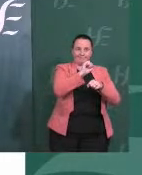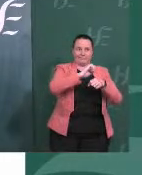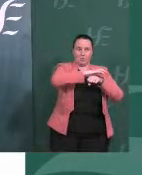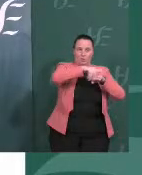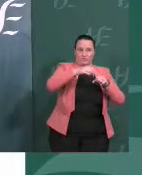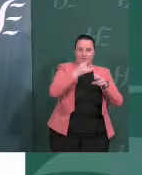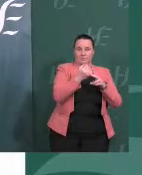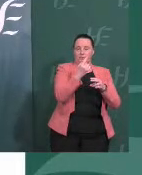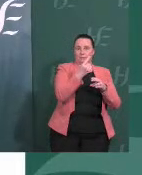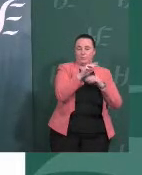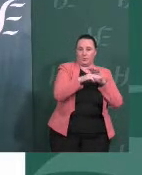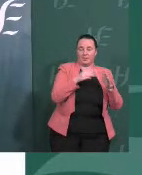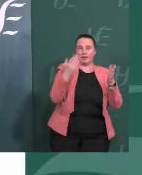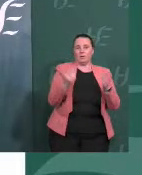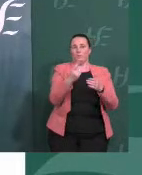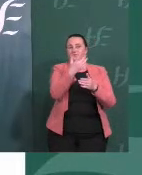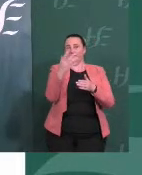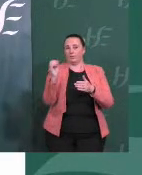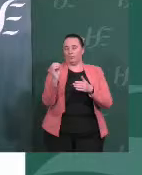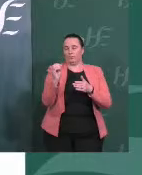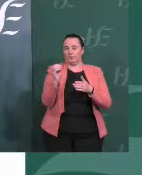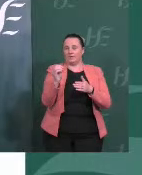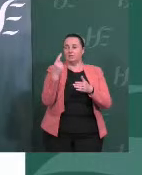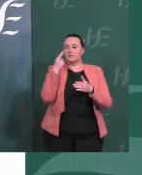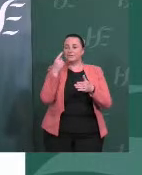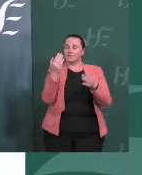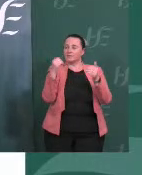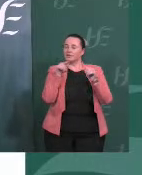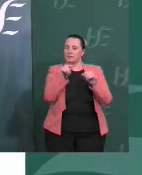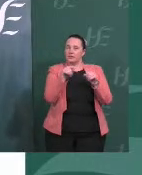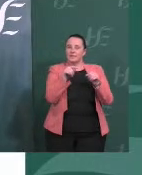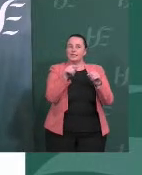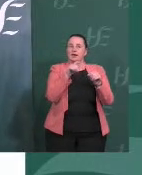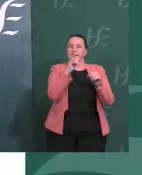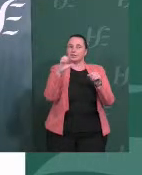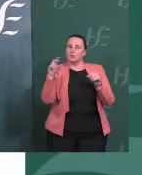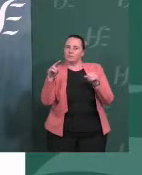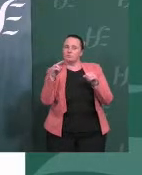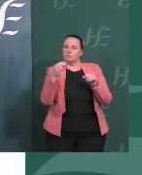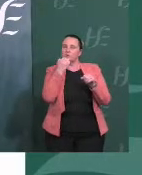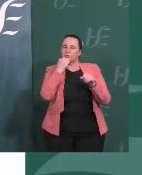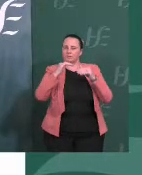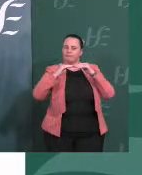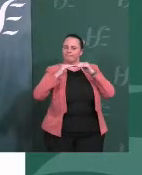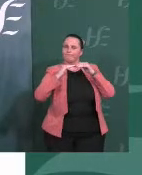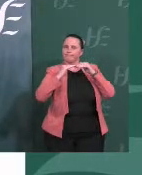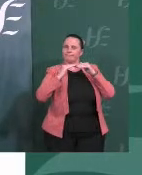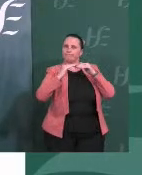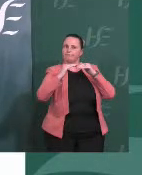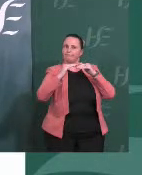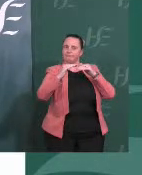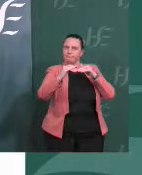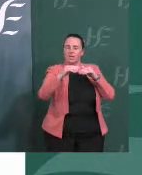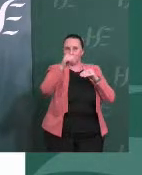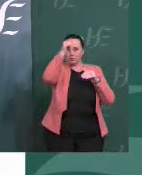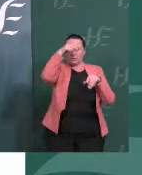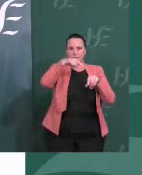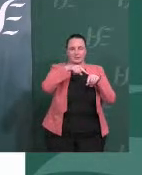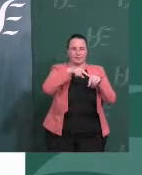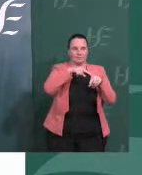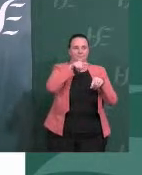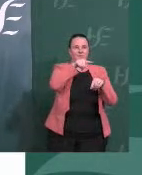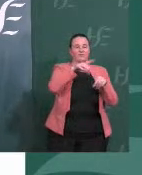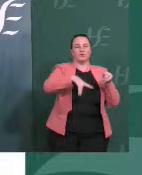where we are now at 150. And likewise, in ITU, a steady, slight increase. And you'll all know by now of that lag time between the rise